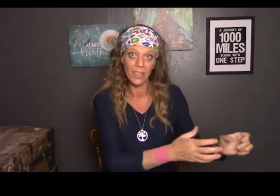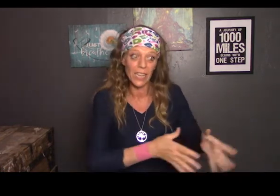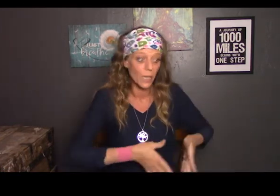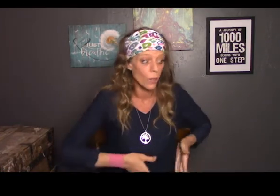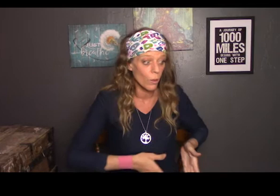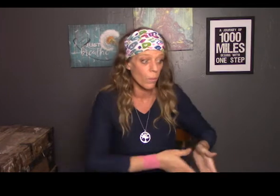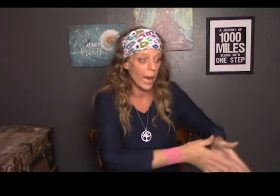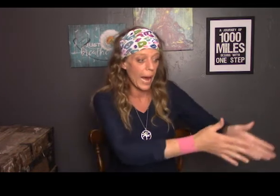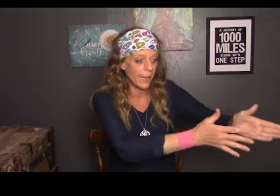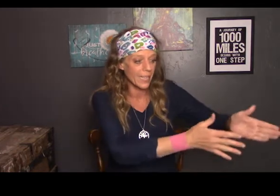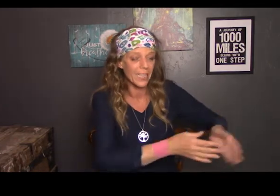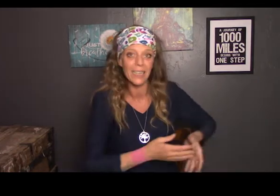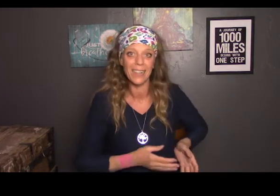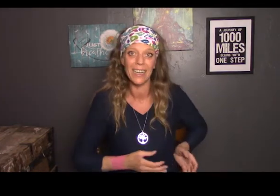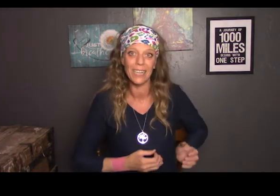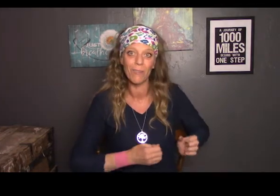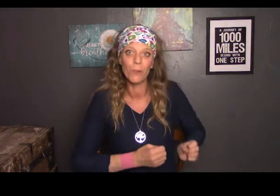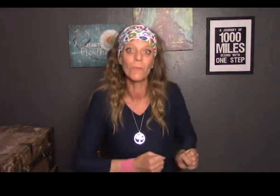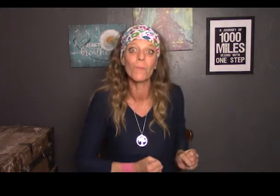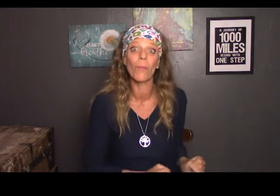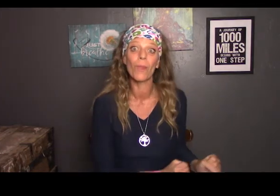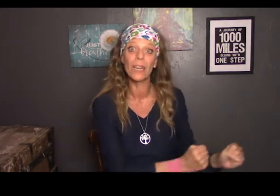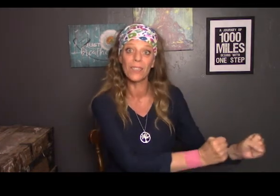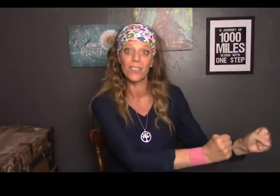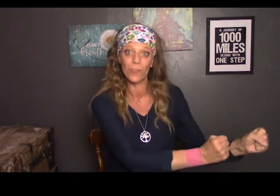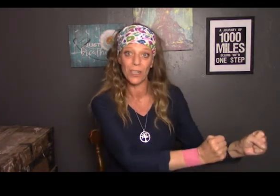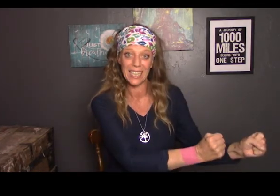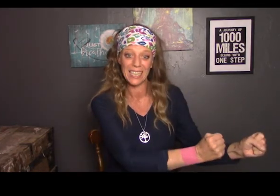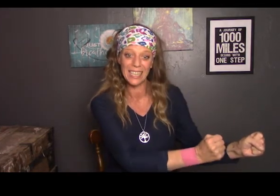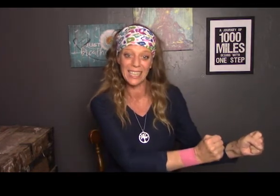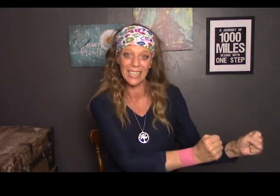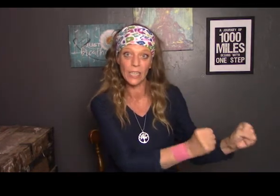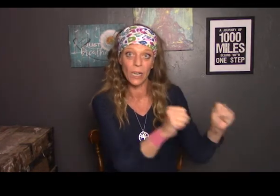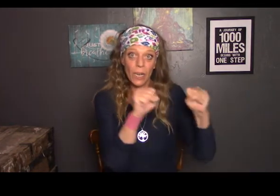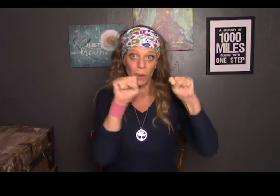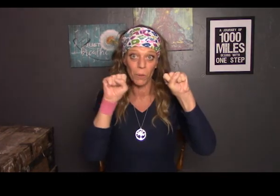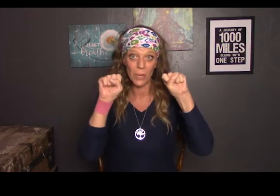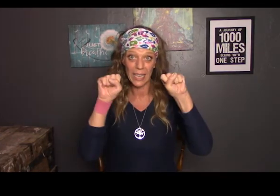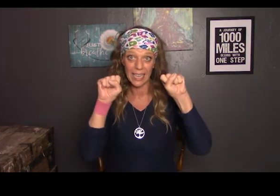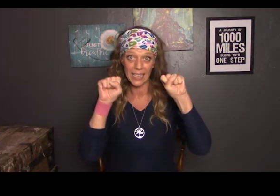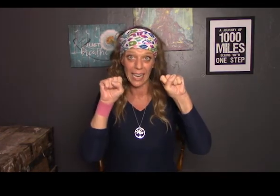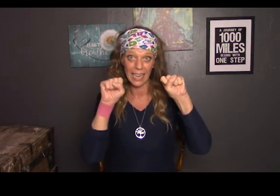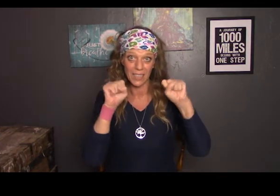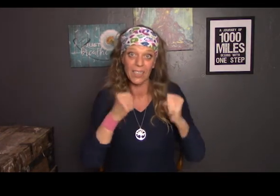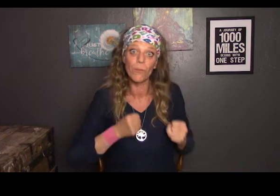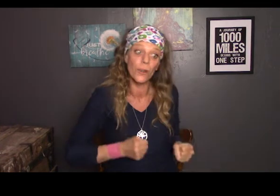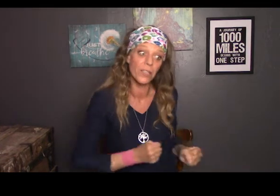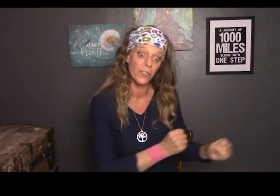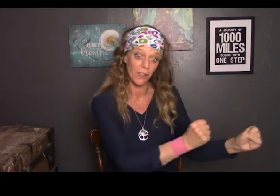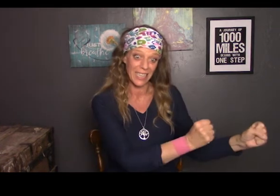like a little path to the side of you, street, with S hands for street.